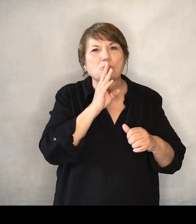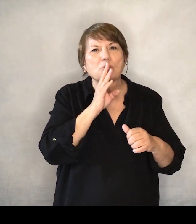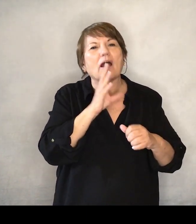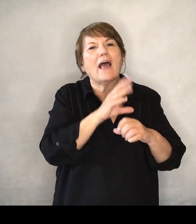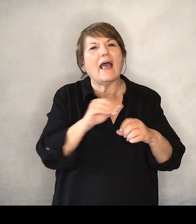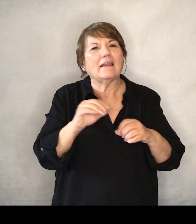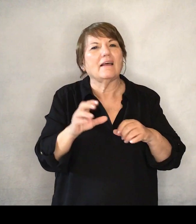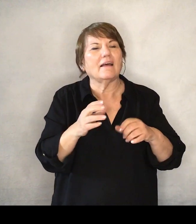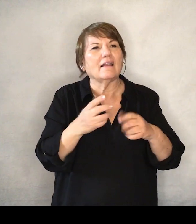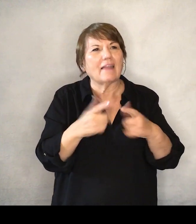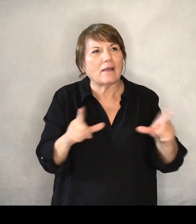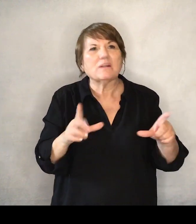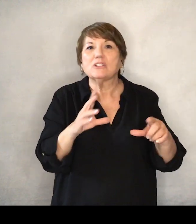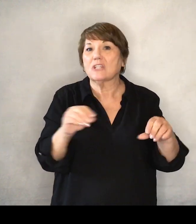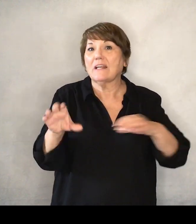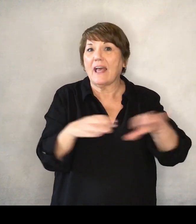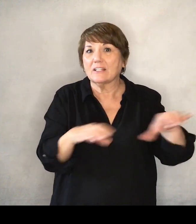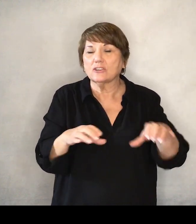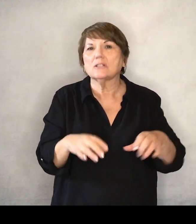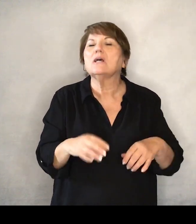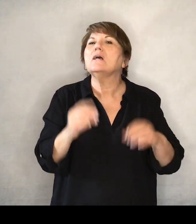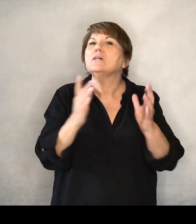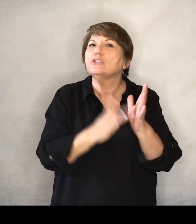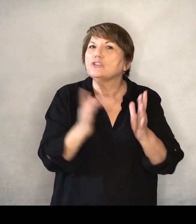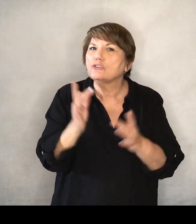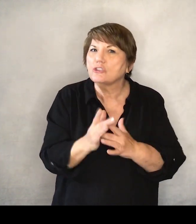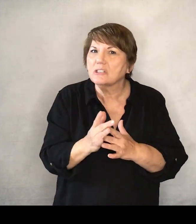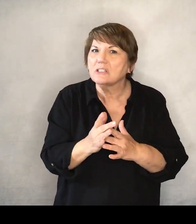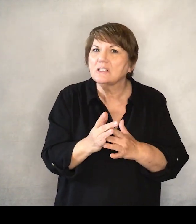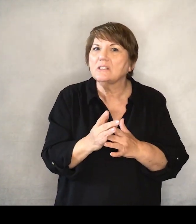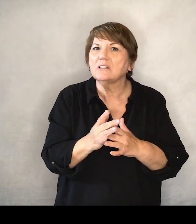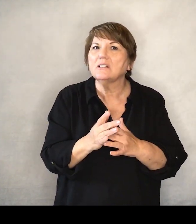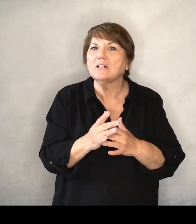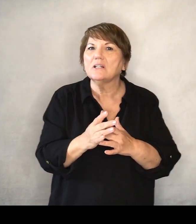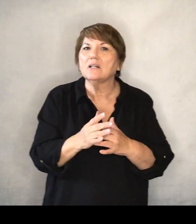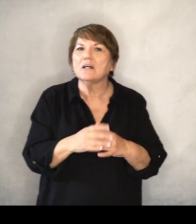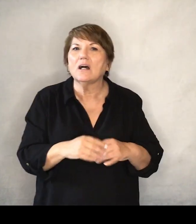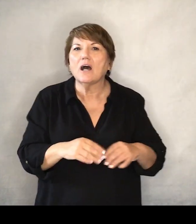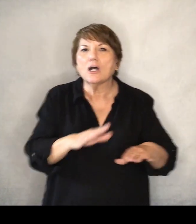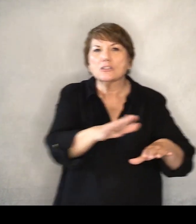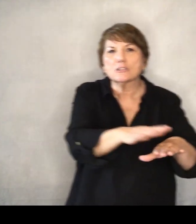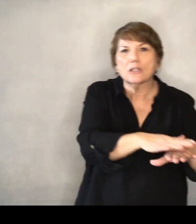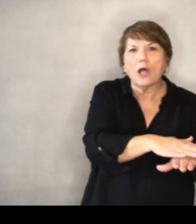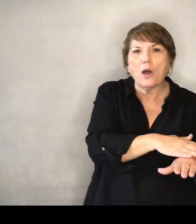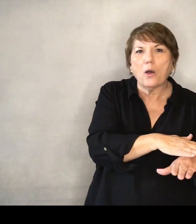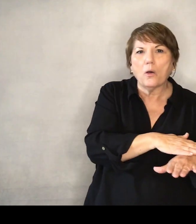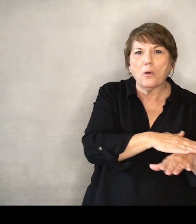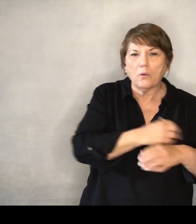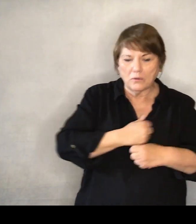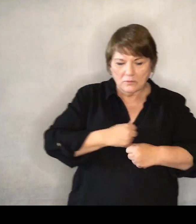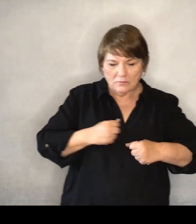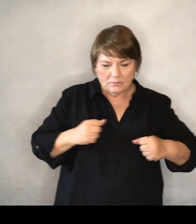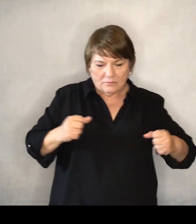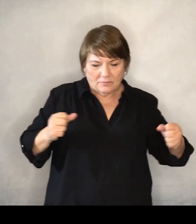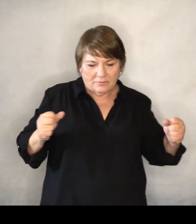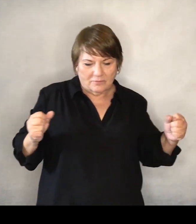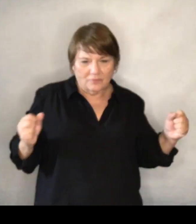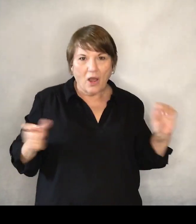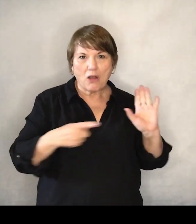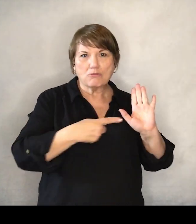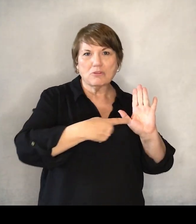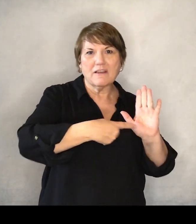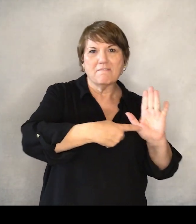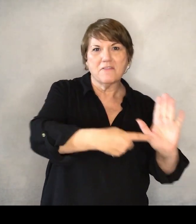And here's the thing. Jesus was a slow reveal, right? Love